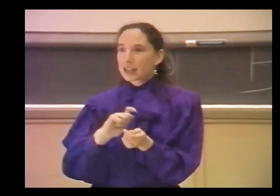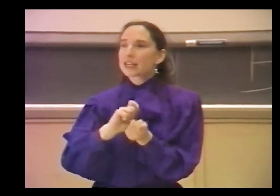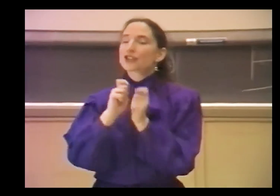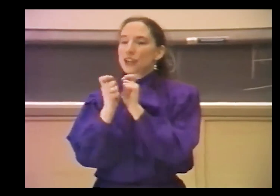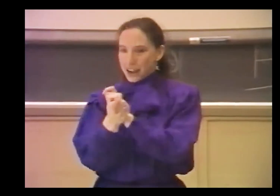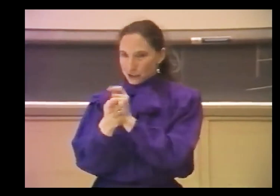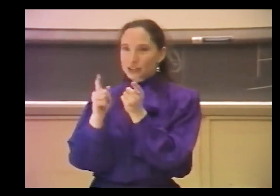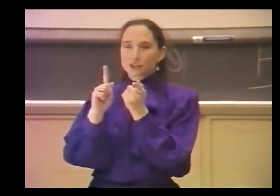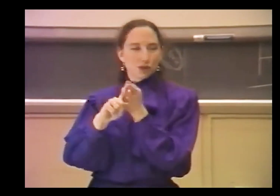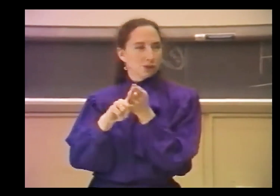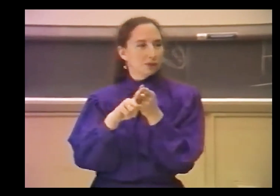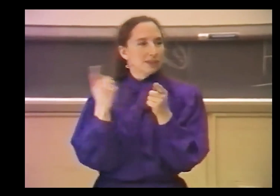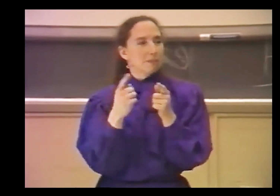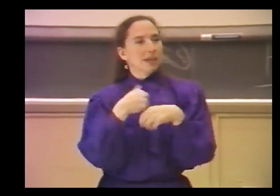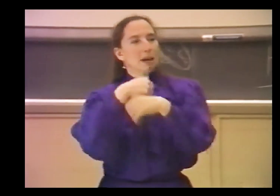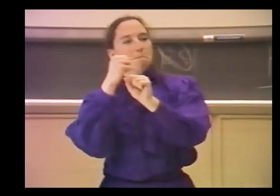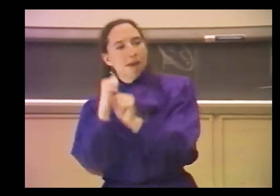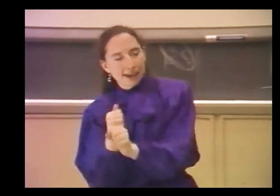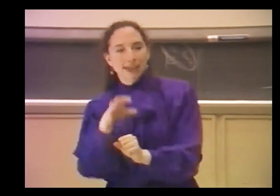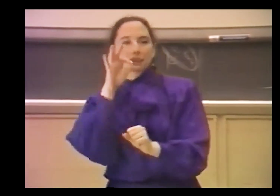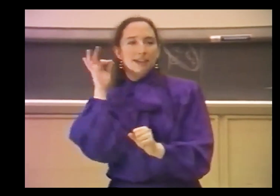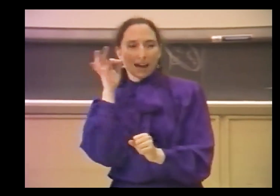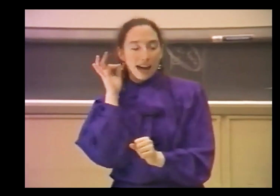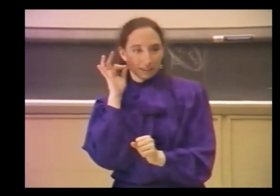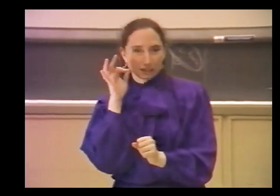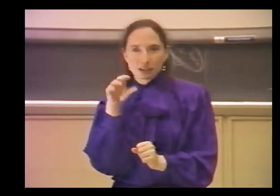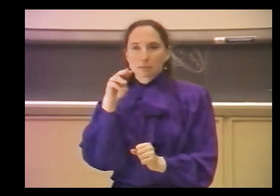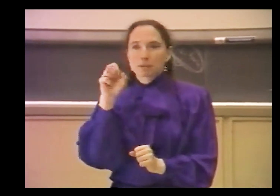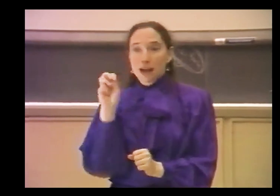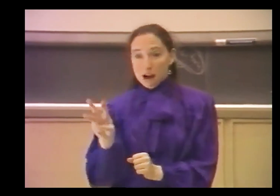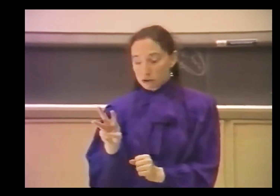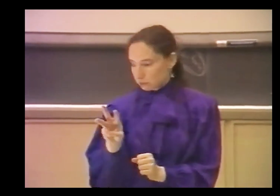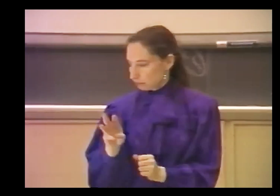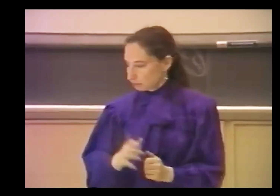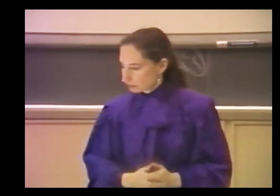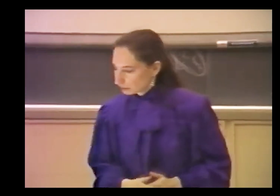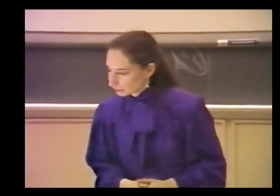it changes to something making the cat meow.